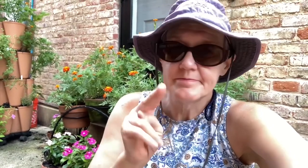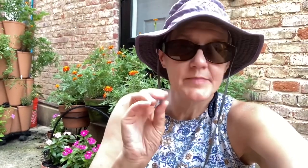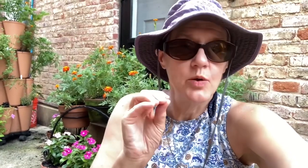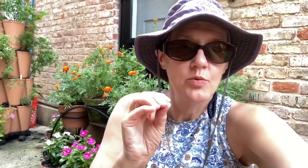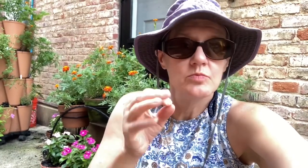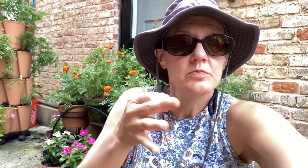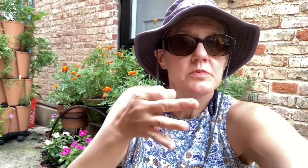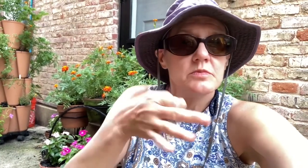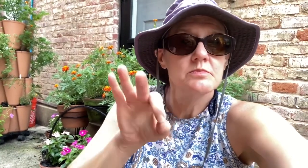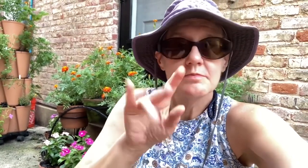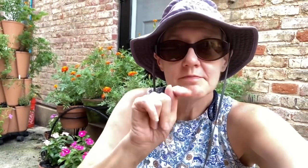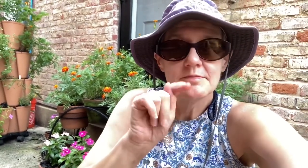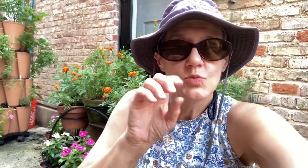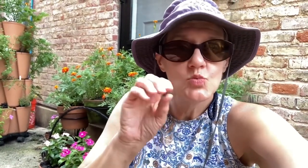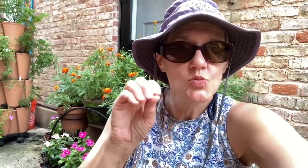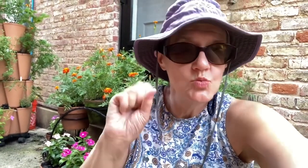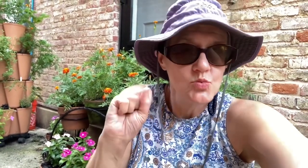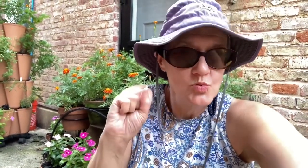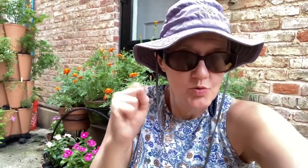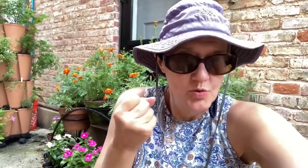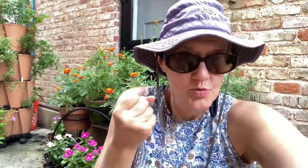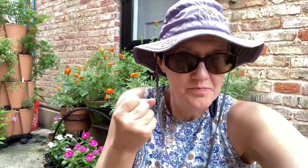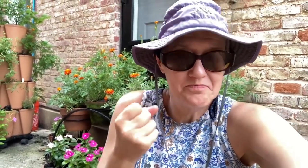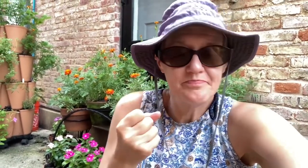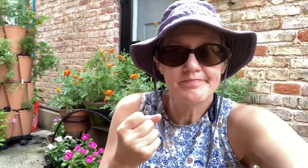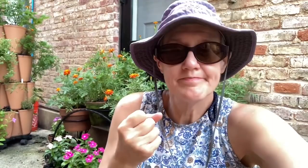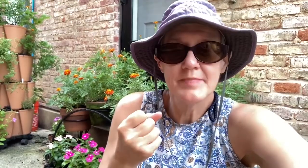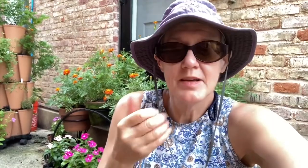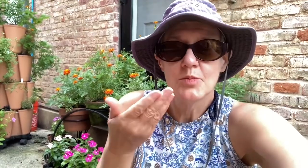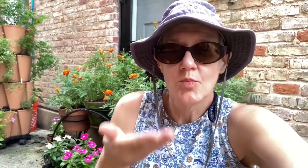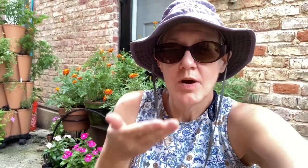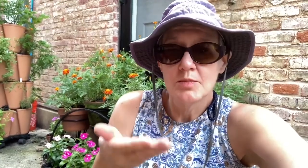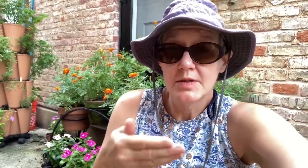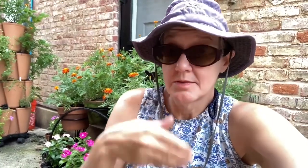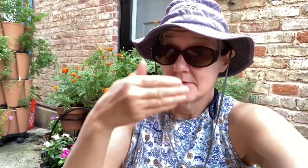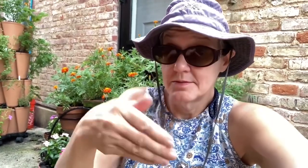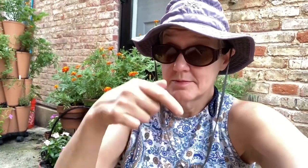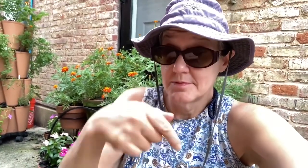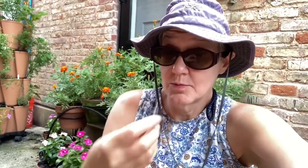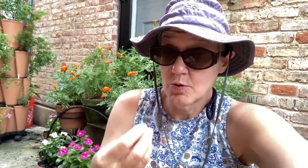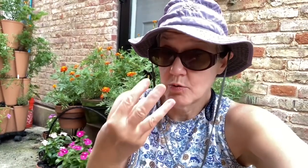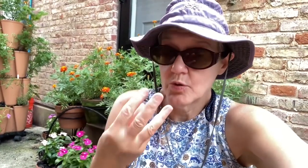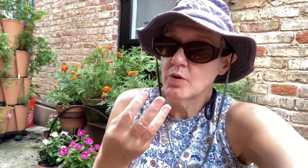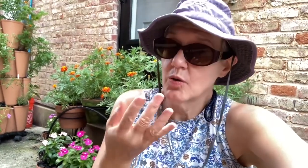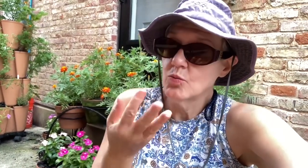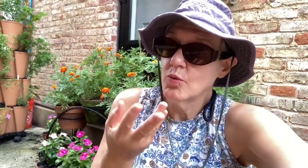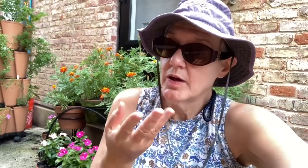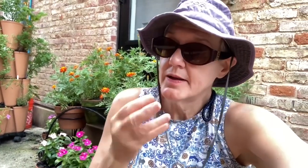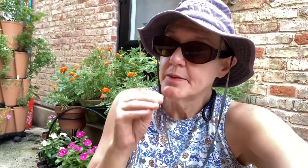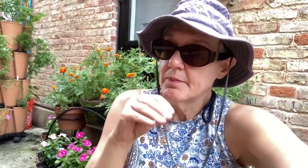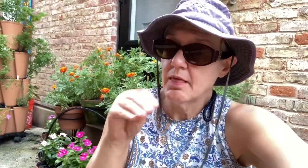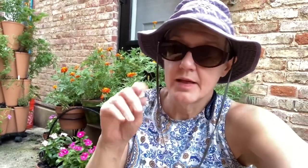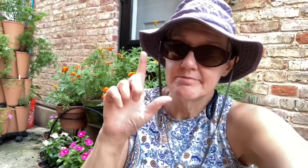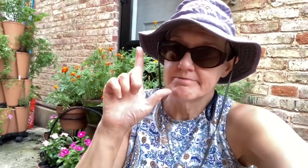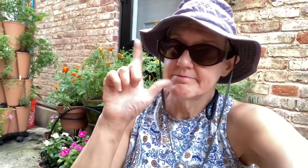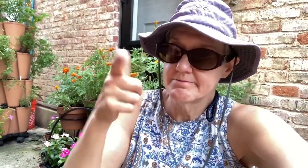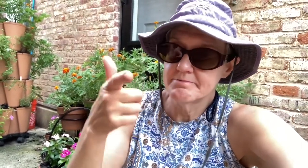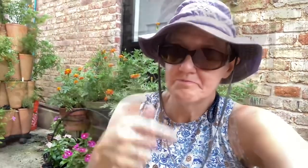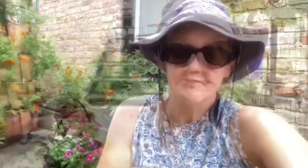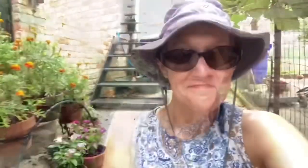overfeeding them? But no, it was simply too cold. Next time I grow them, I'm going to wait and plant them